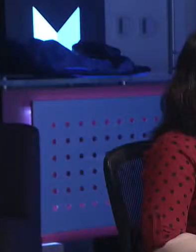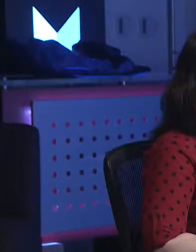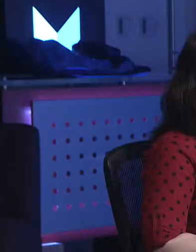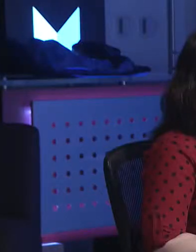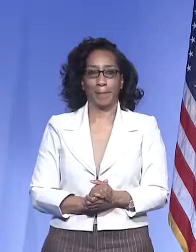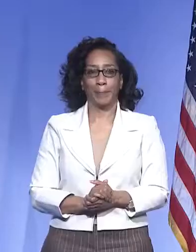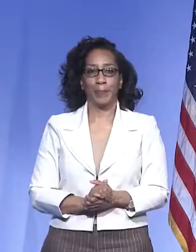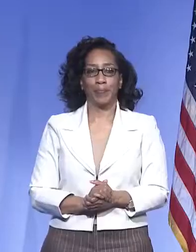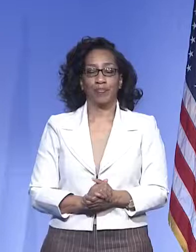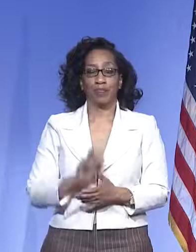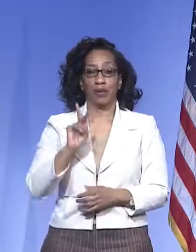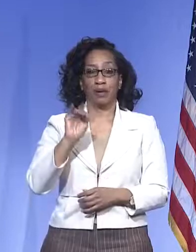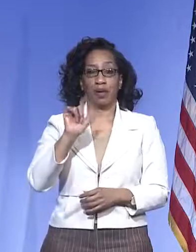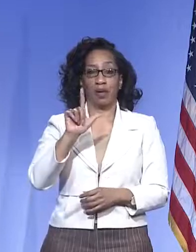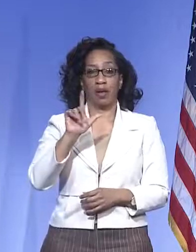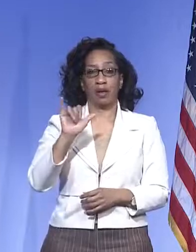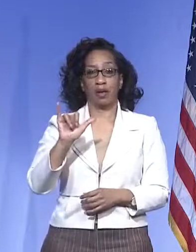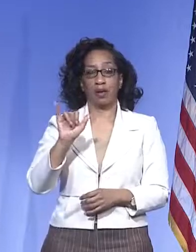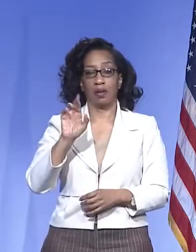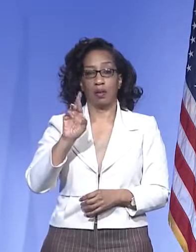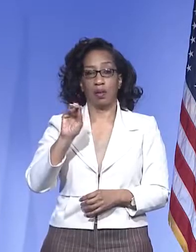WMC.